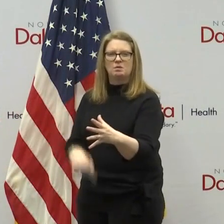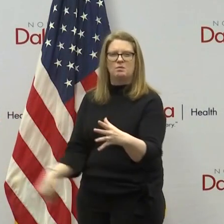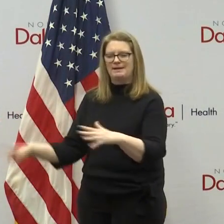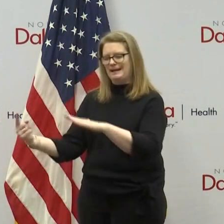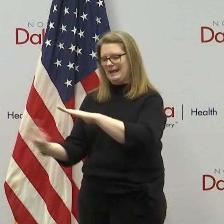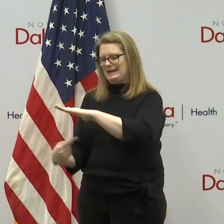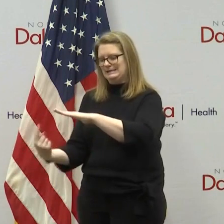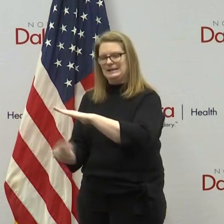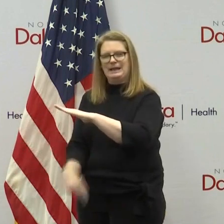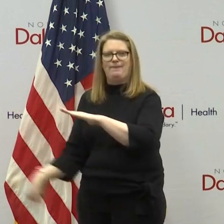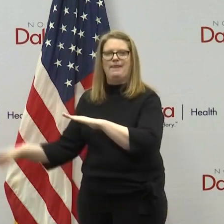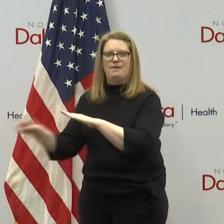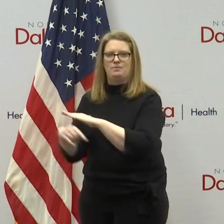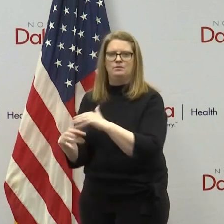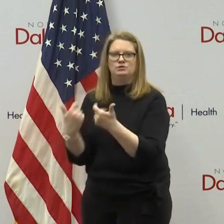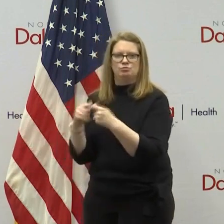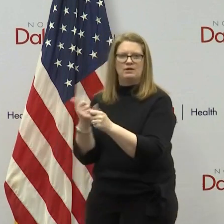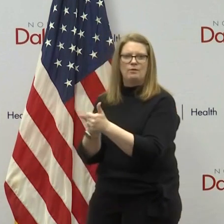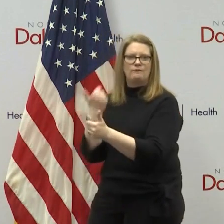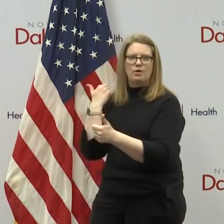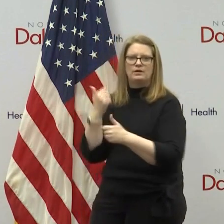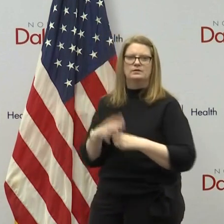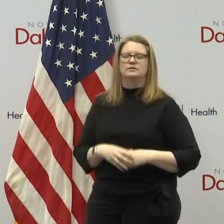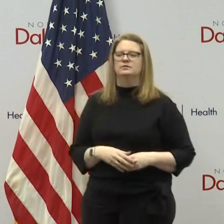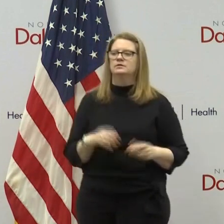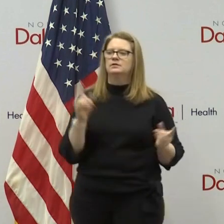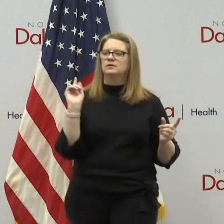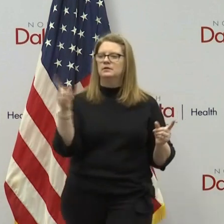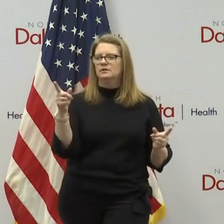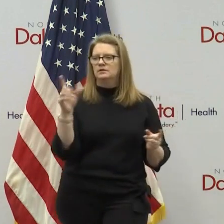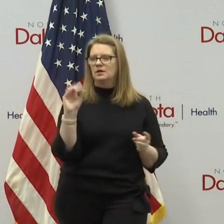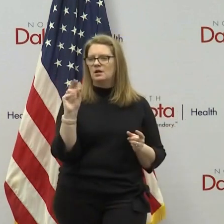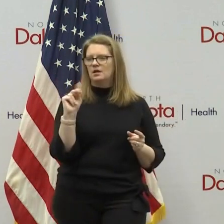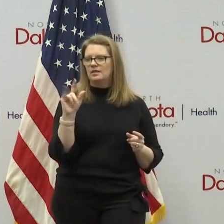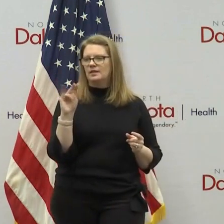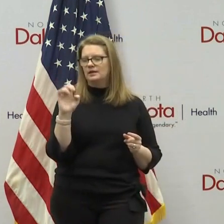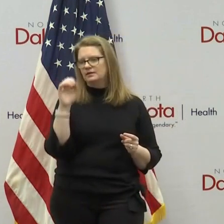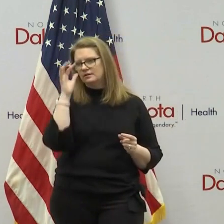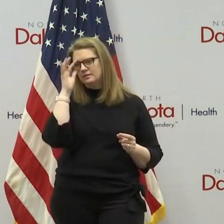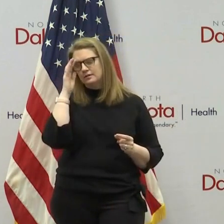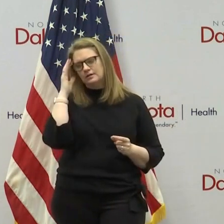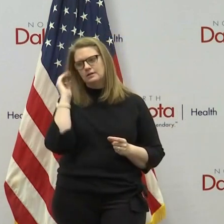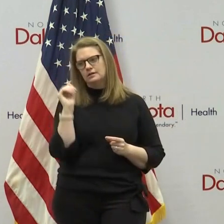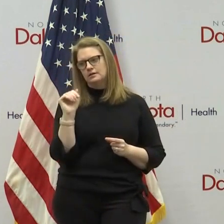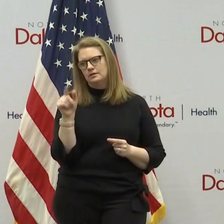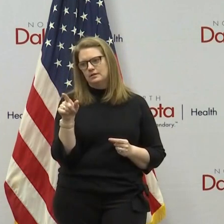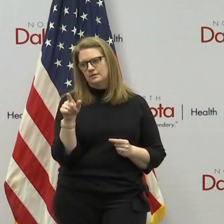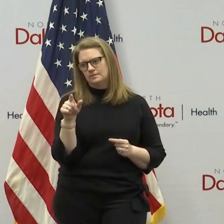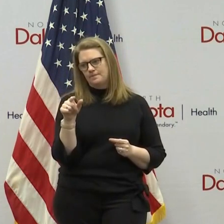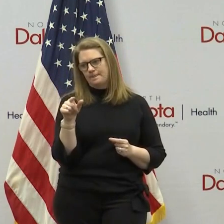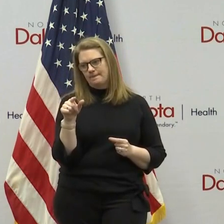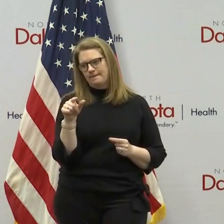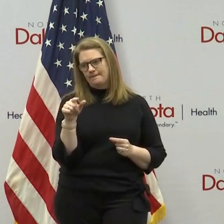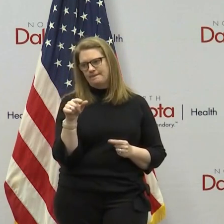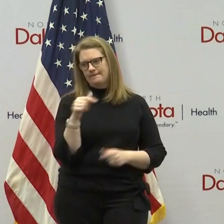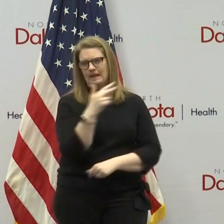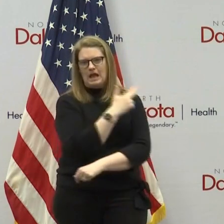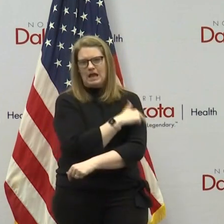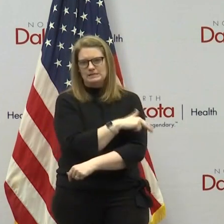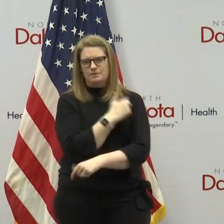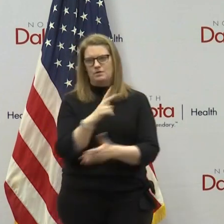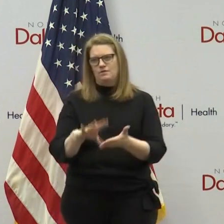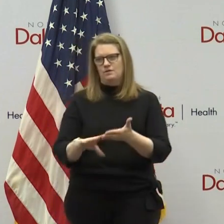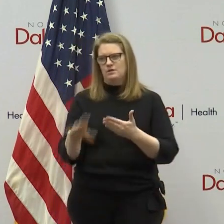And that's what we're trying to avoid. So far we have. Another question from online. As a follow-up to the question about hospital